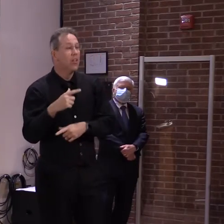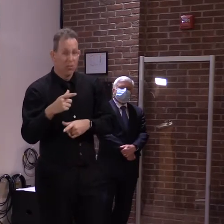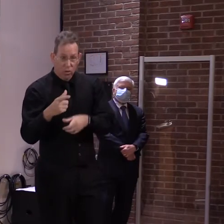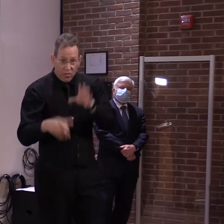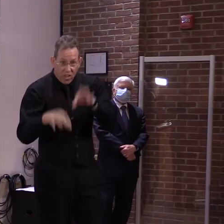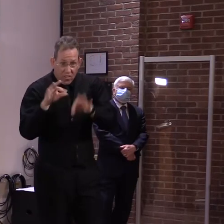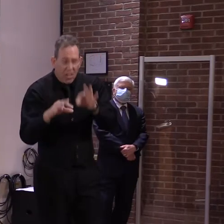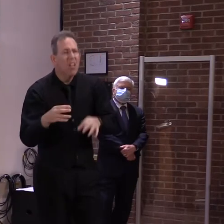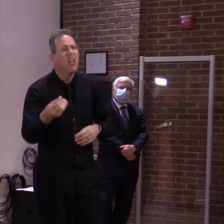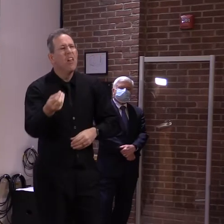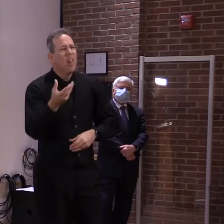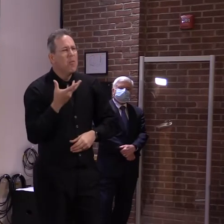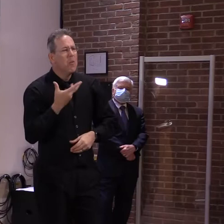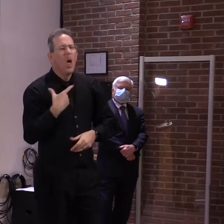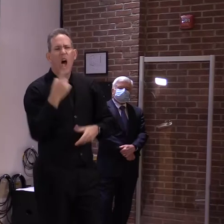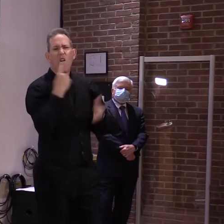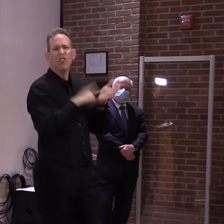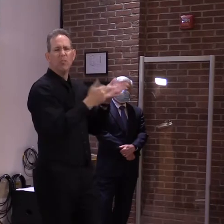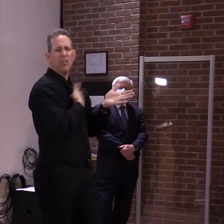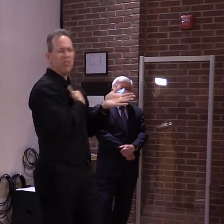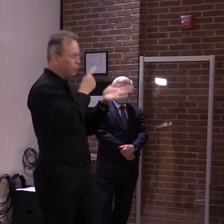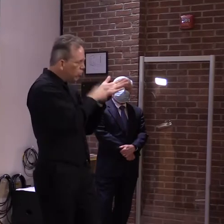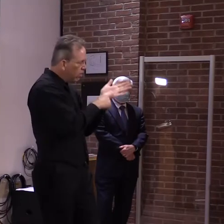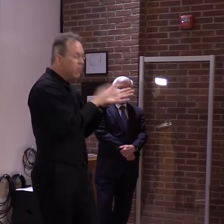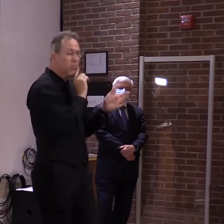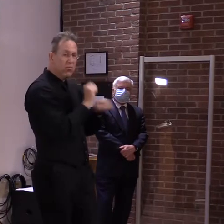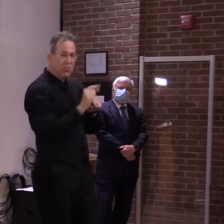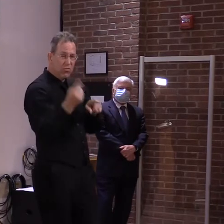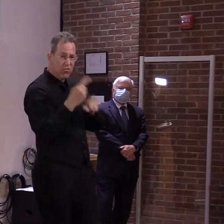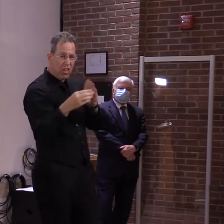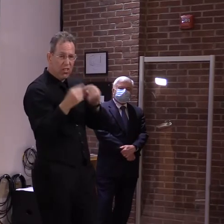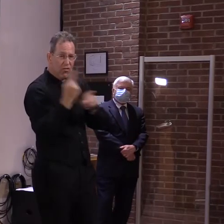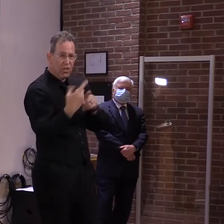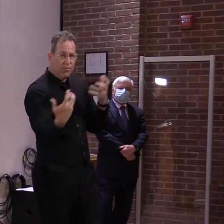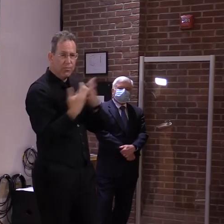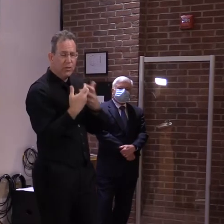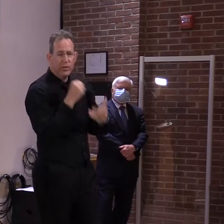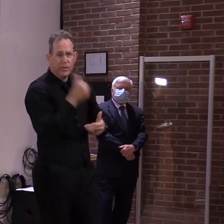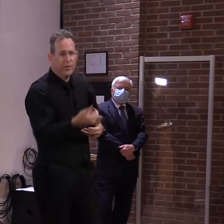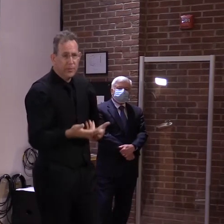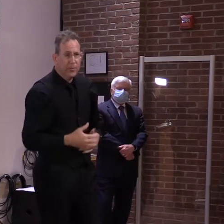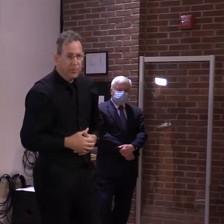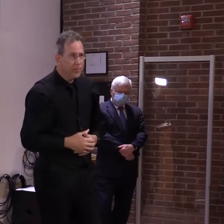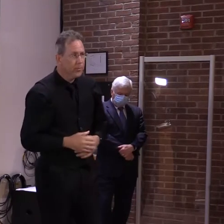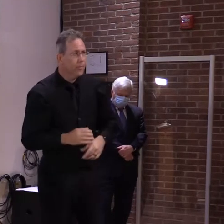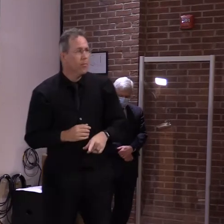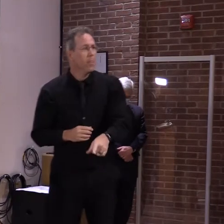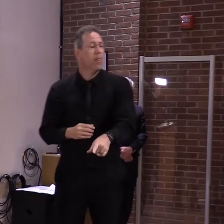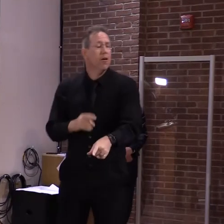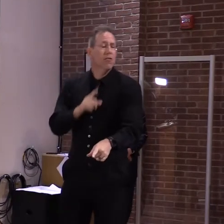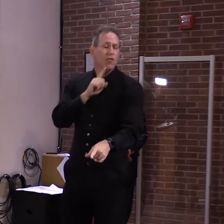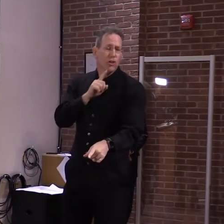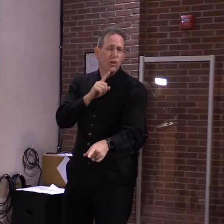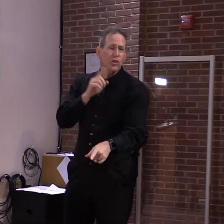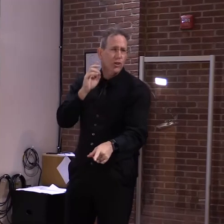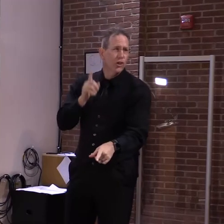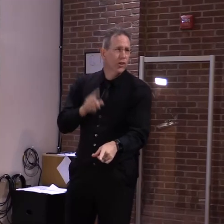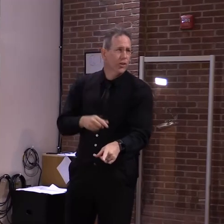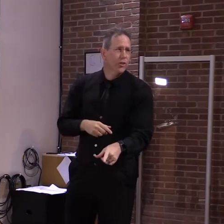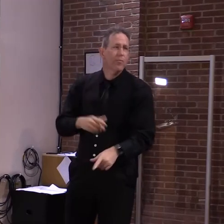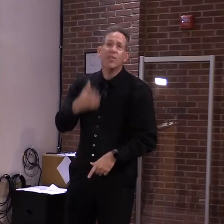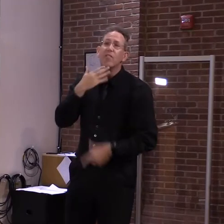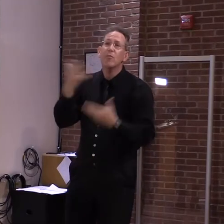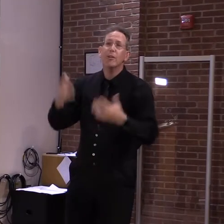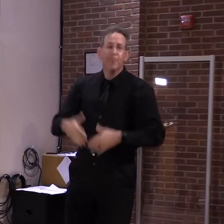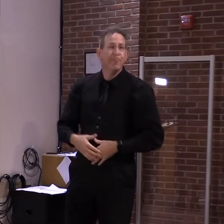I think that's it for me today, Governor. I hope you have a great weekend, and wish Mother a happy Mother's Day from all of us. Well, thank you very much,